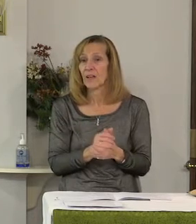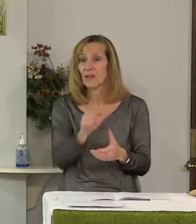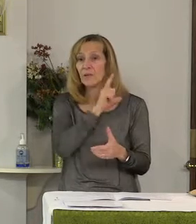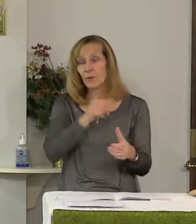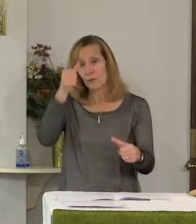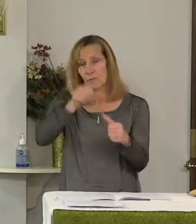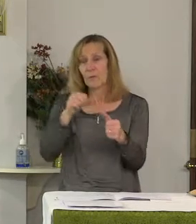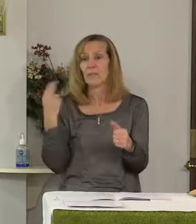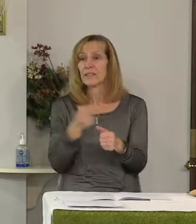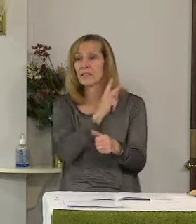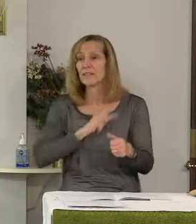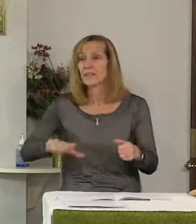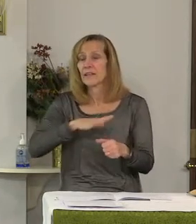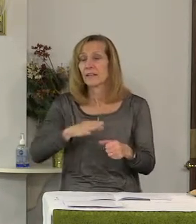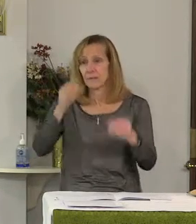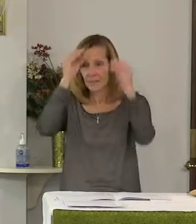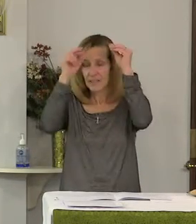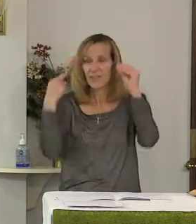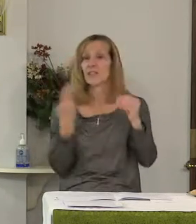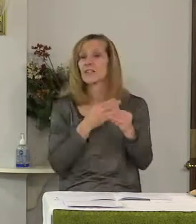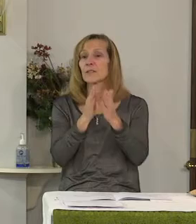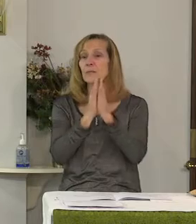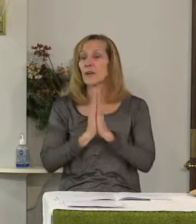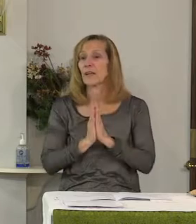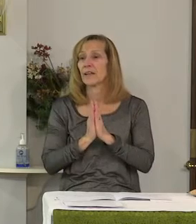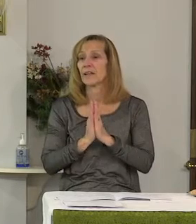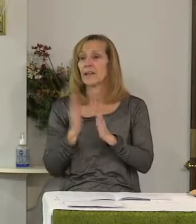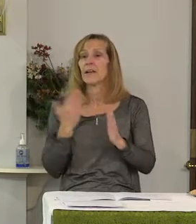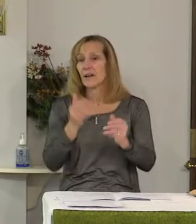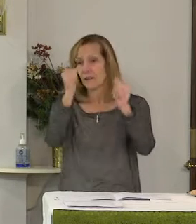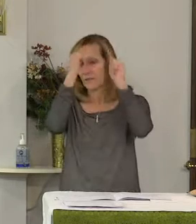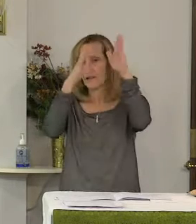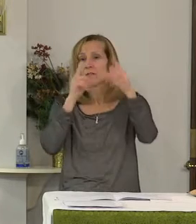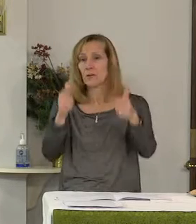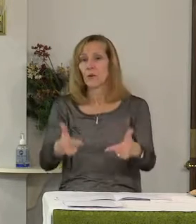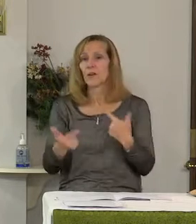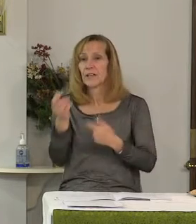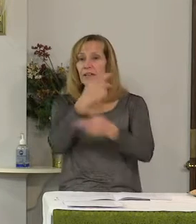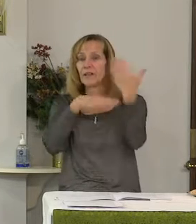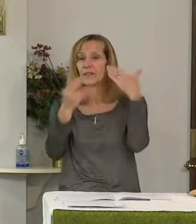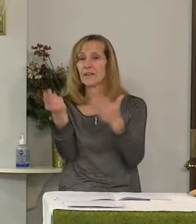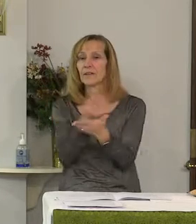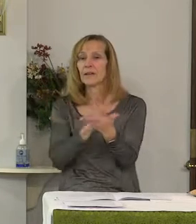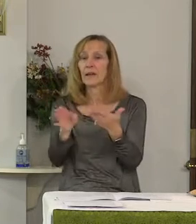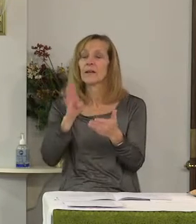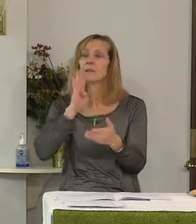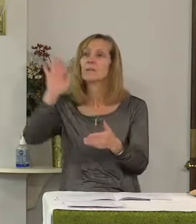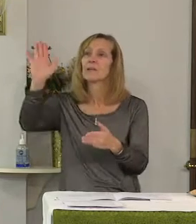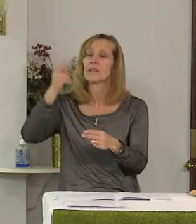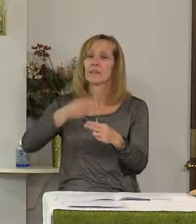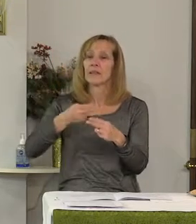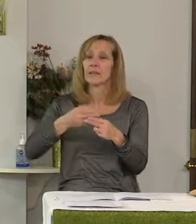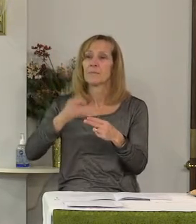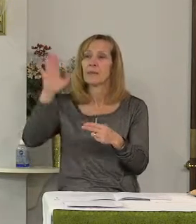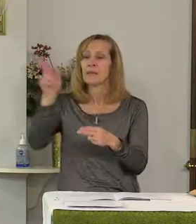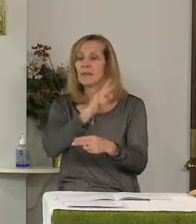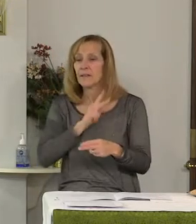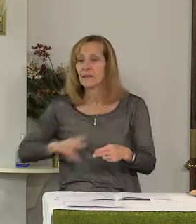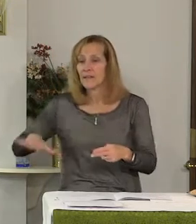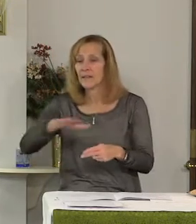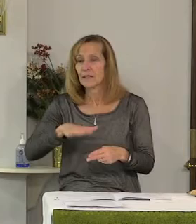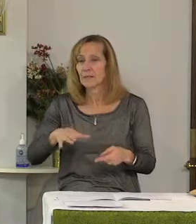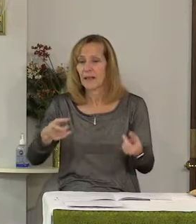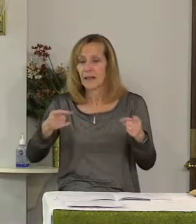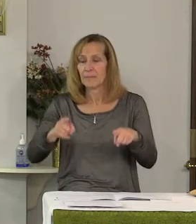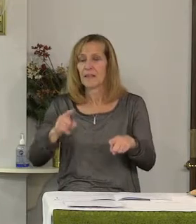Lord, remember us in your kingdom and teach us to pray. Our Father, who art in heaven, hallowed be thy name.